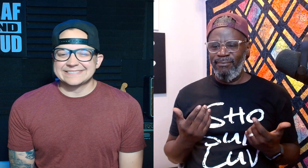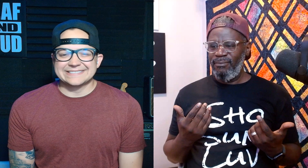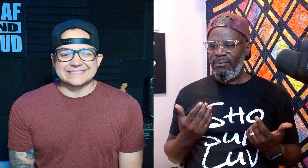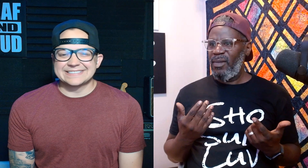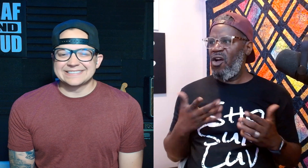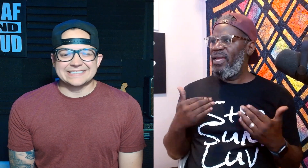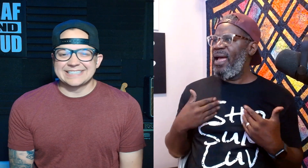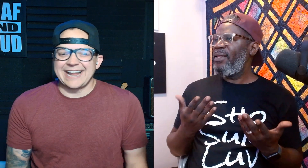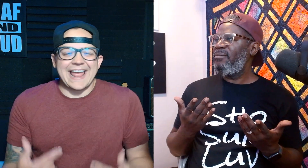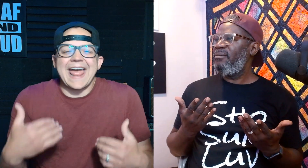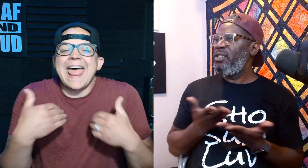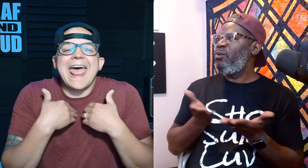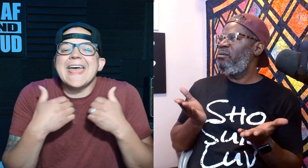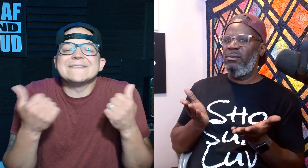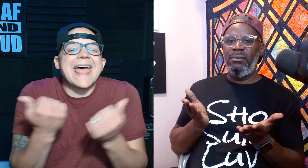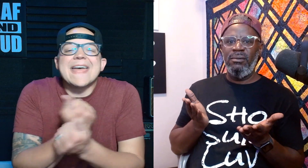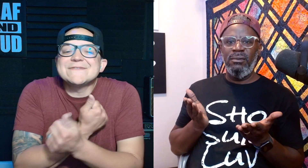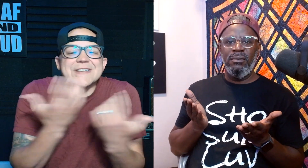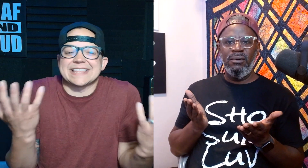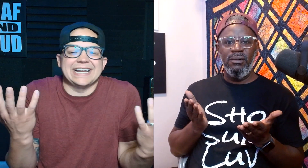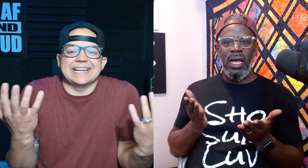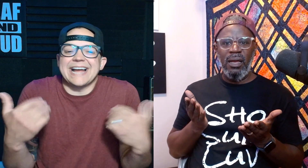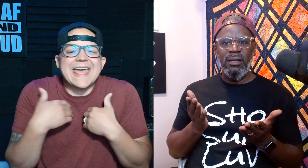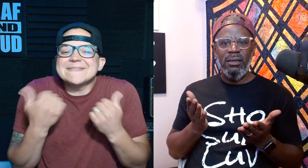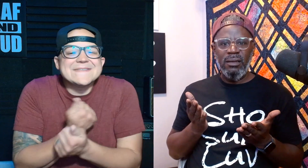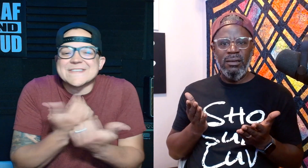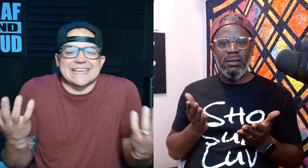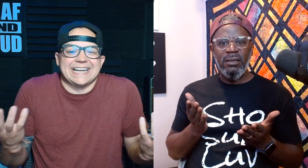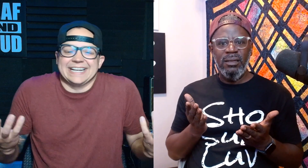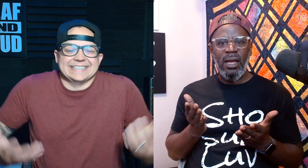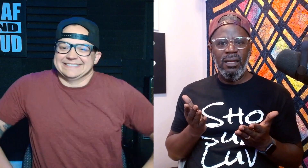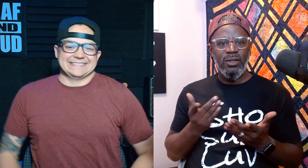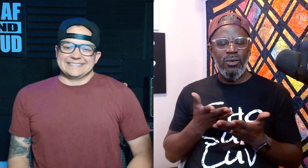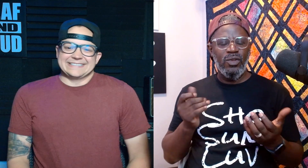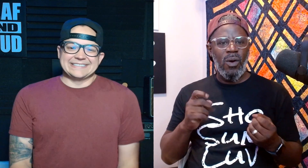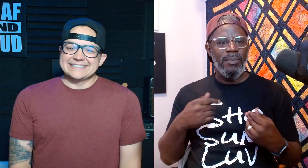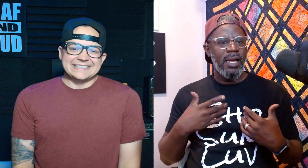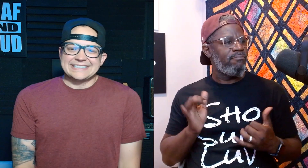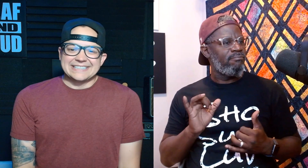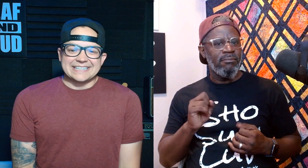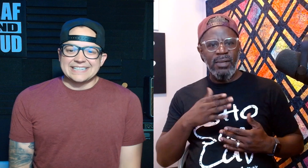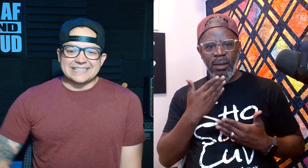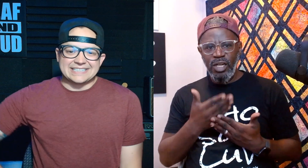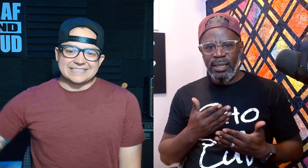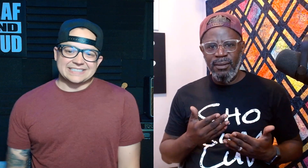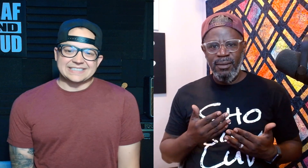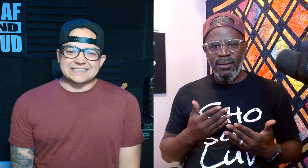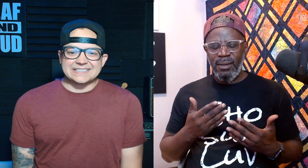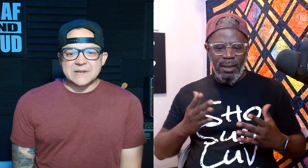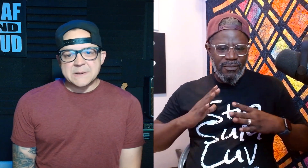like, I already have it. You have everything. Yeah. Have everything. Yeah. You. So I'm like, I'm